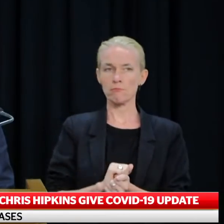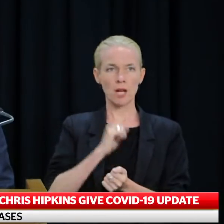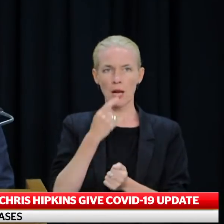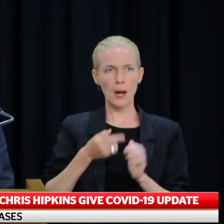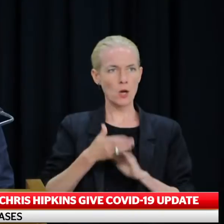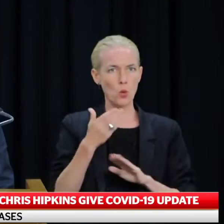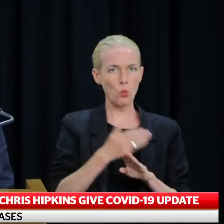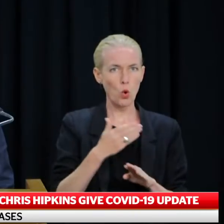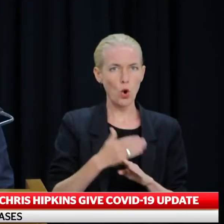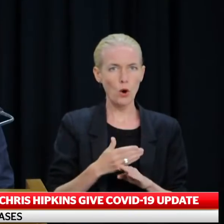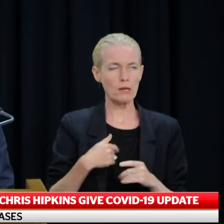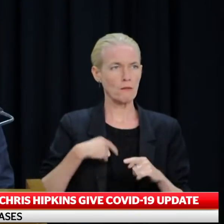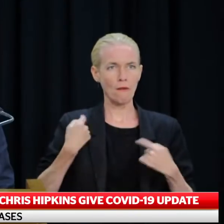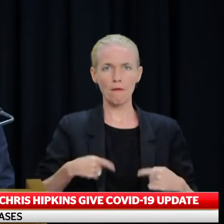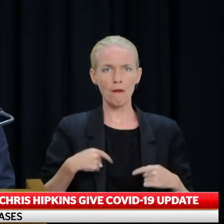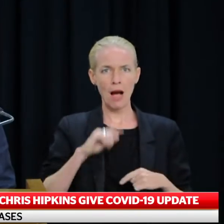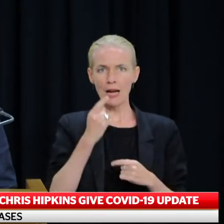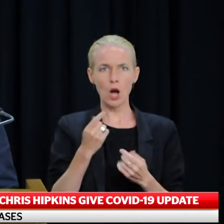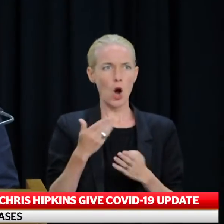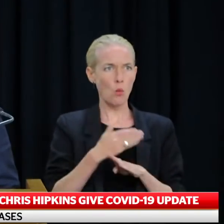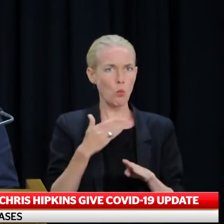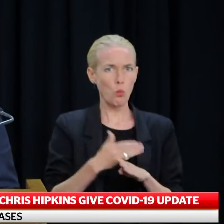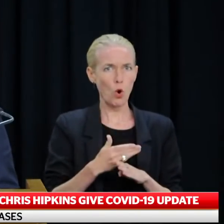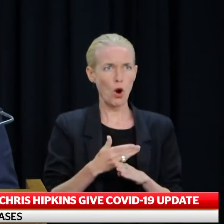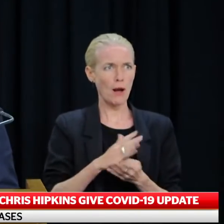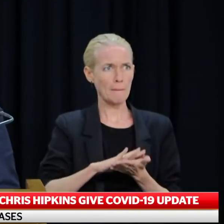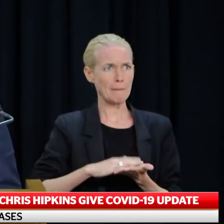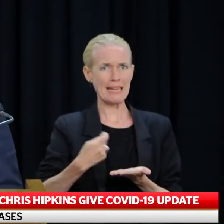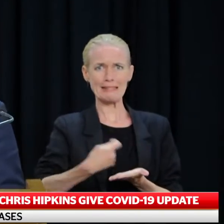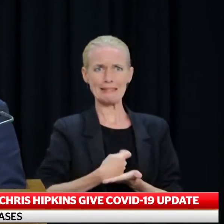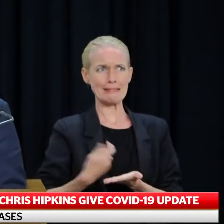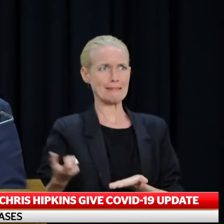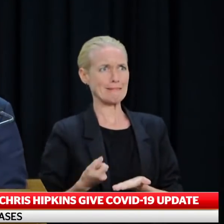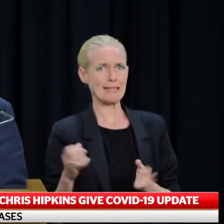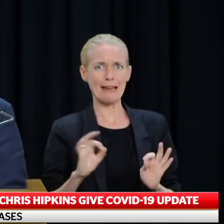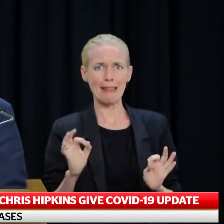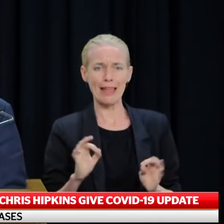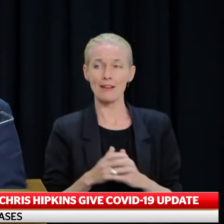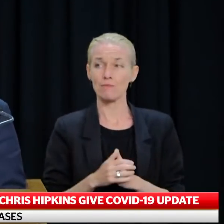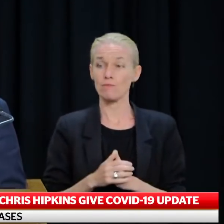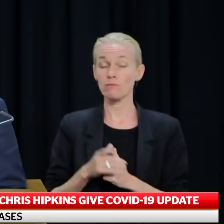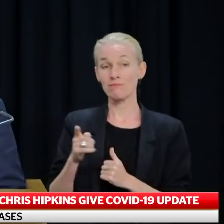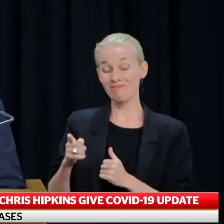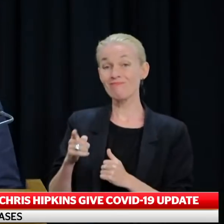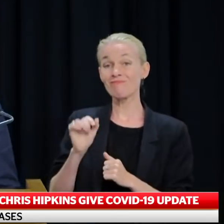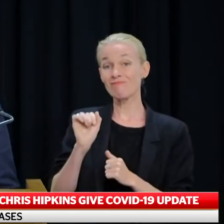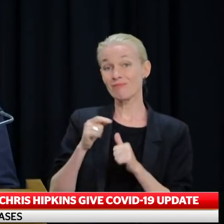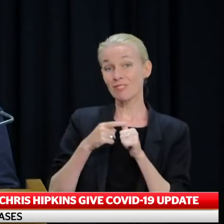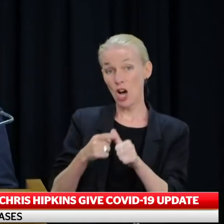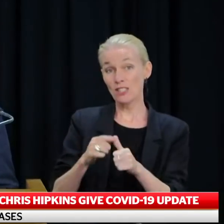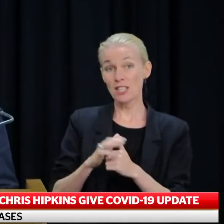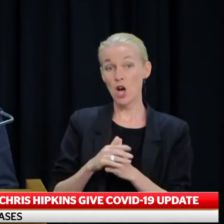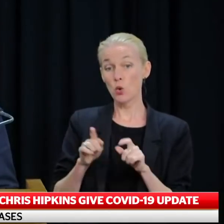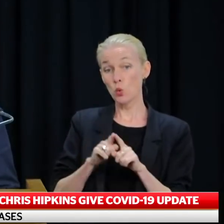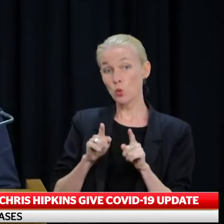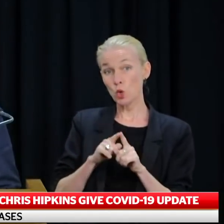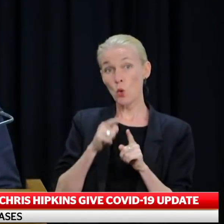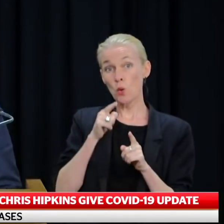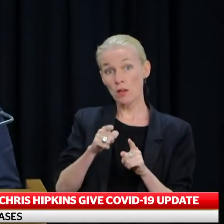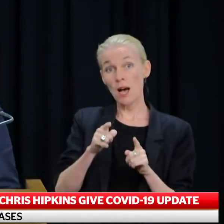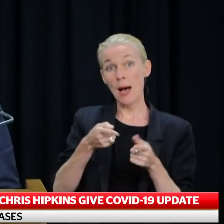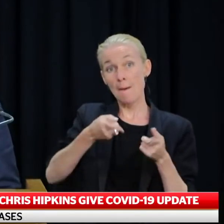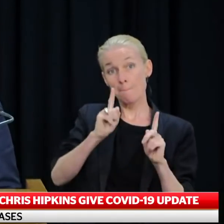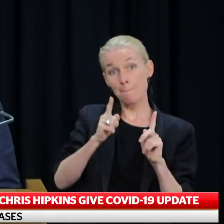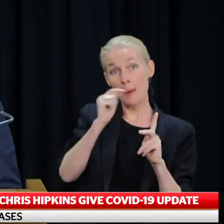can't work part-time, they can't do their full-time job, that's a big deal. So we're also asking employers to be supportive as well. In my own engagement with the business